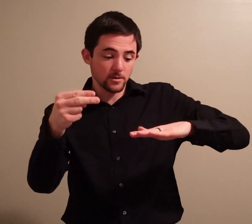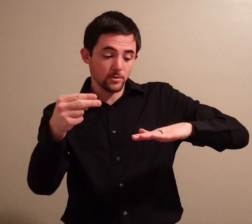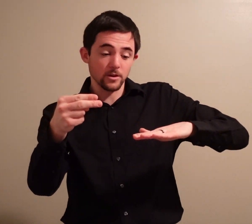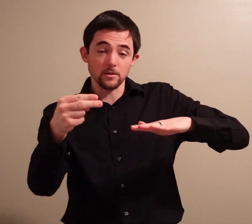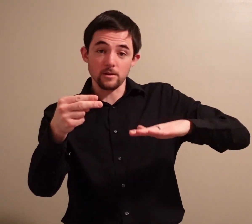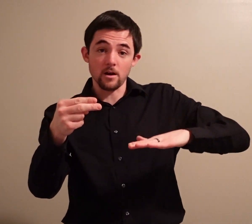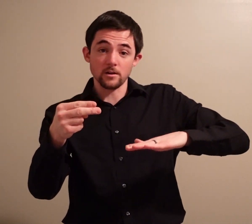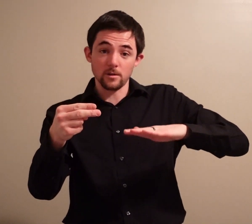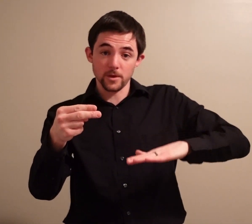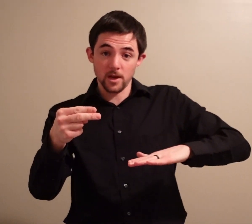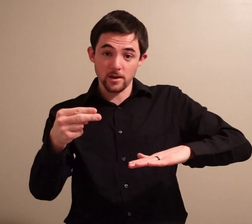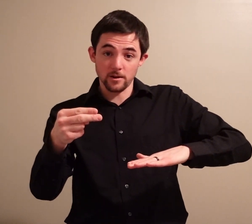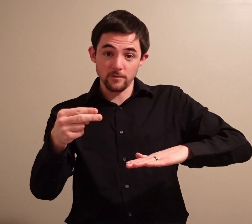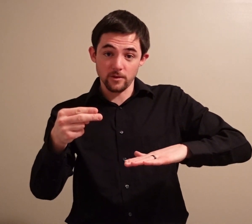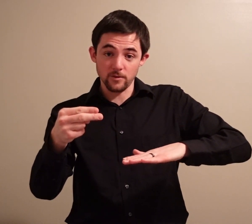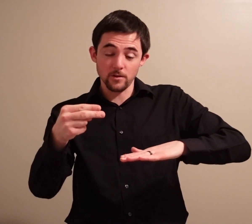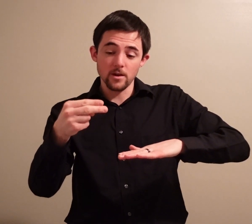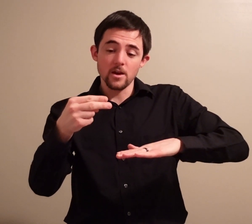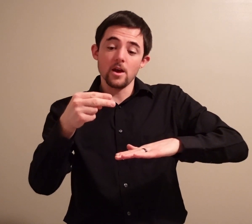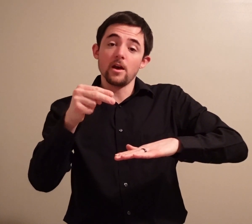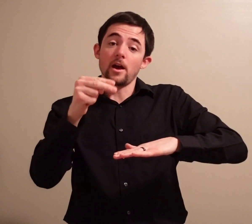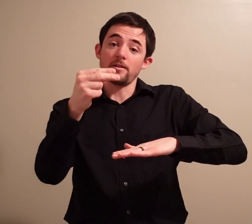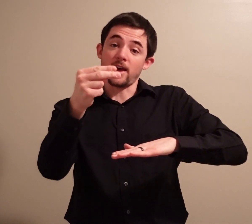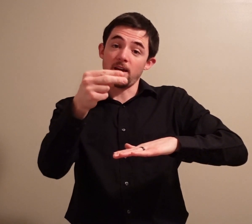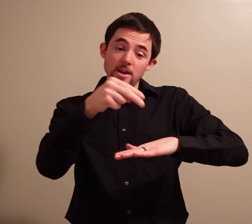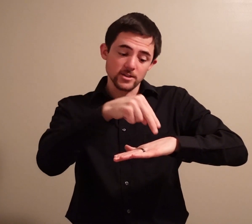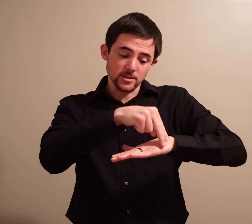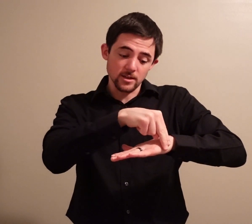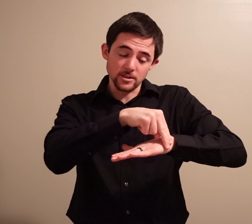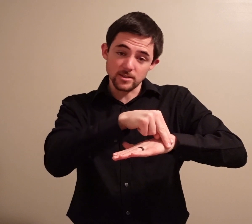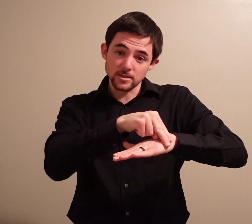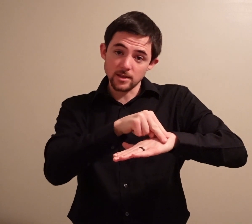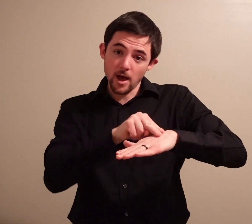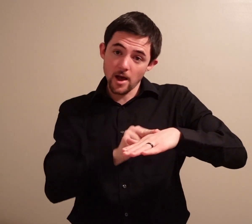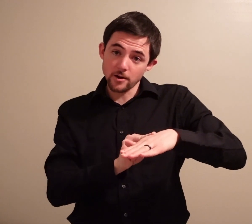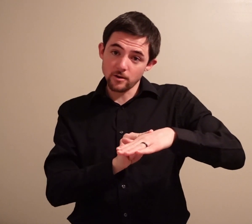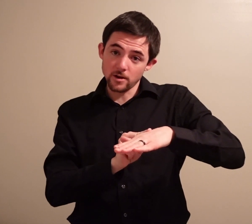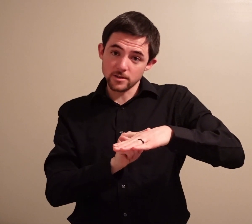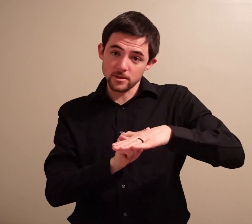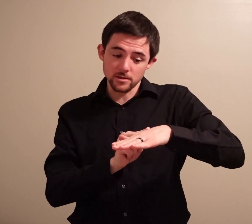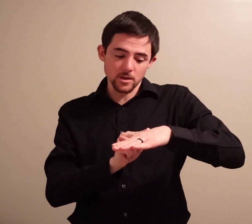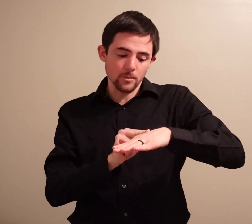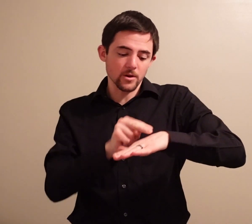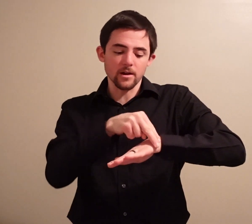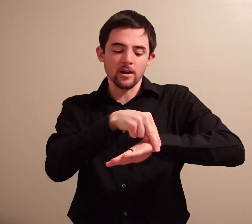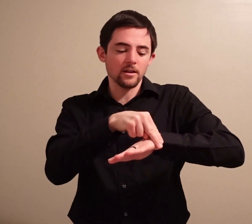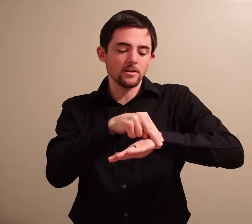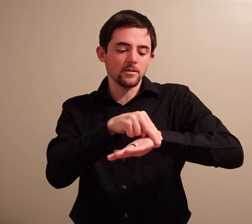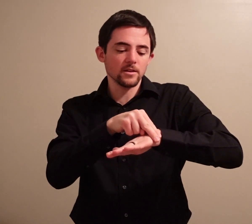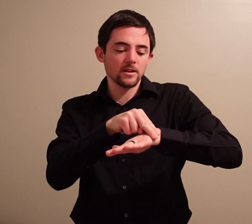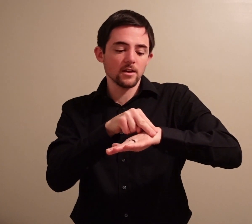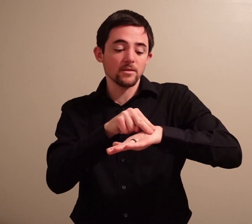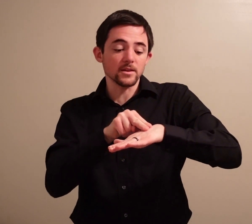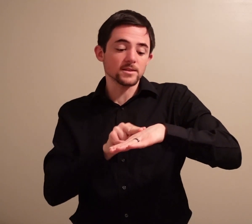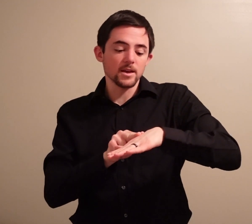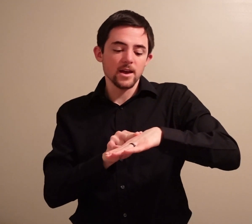bring your non-dominant hand out in front of you, and that H is going to just slide across the top of your hand. You can think of this